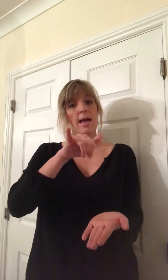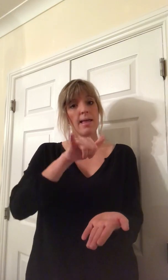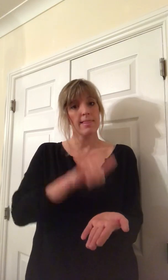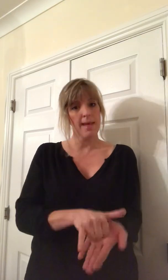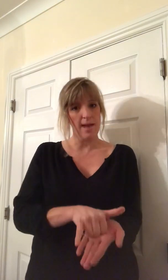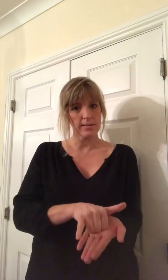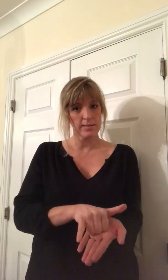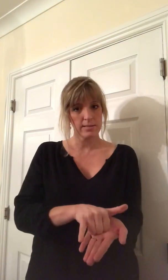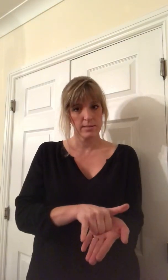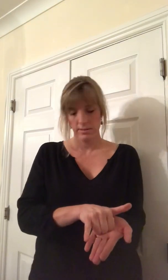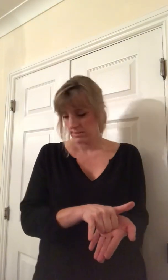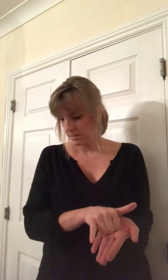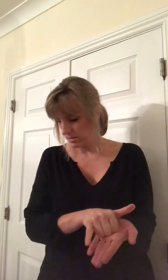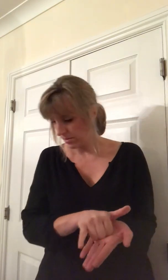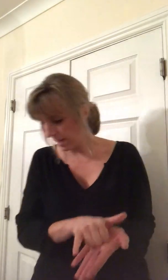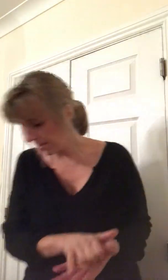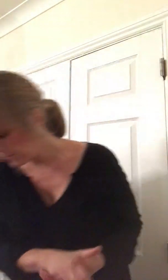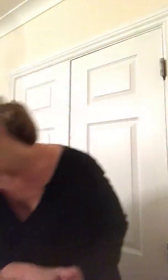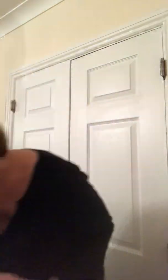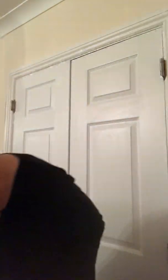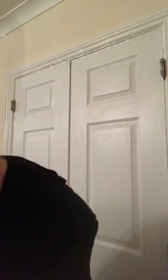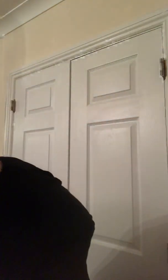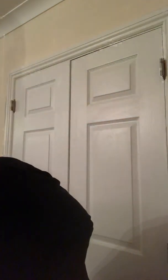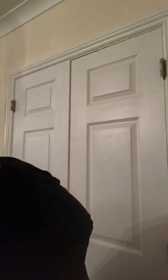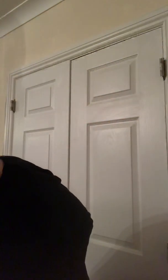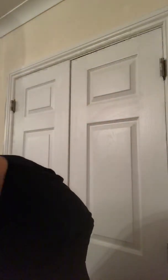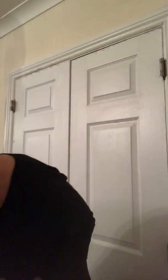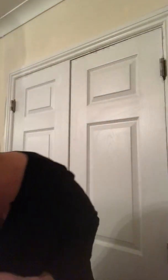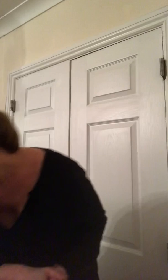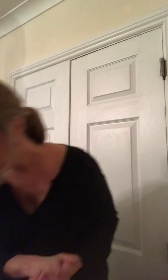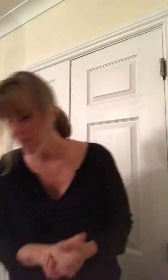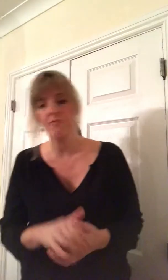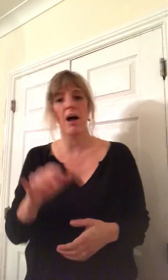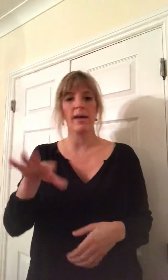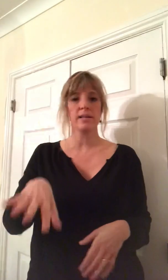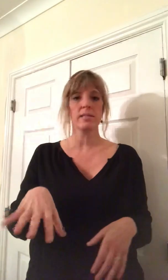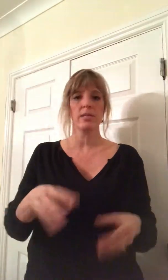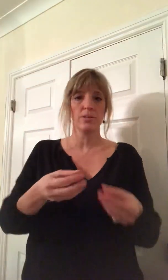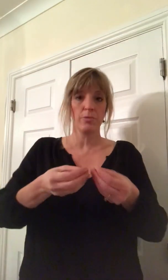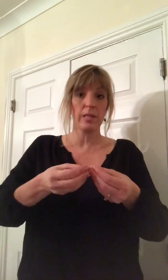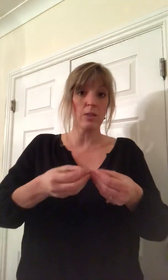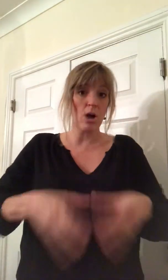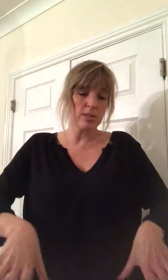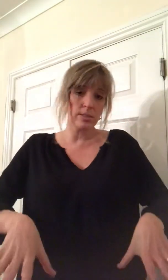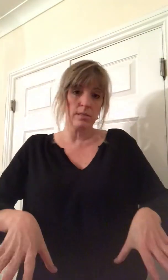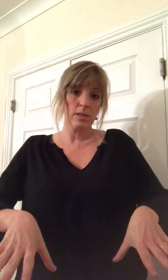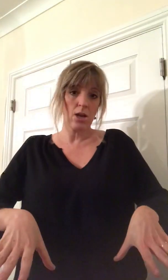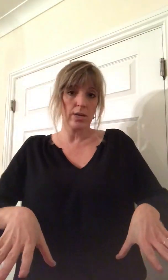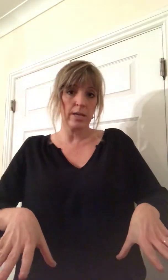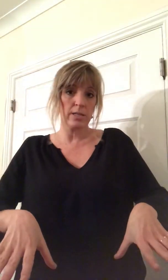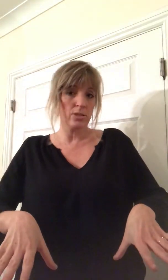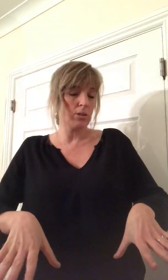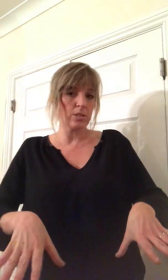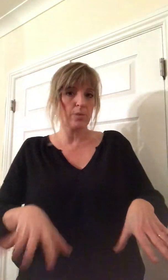and that, okay? Next one, find. We lost our keys or lost